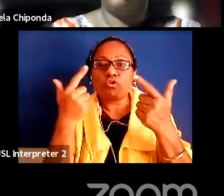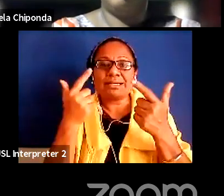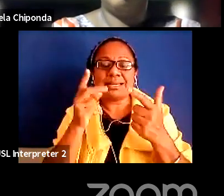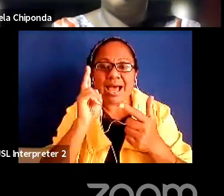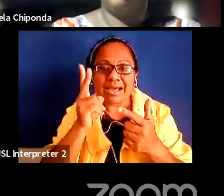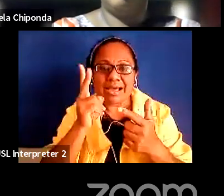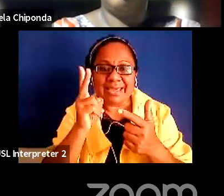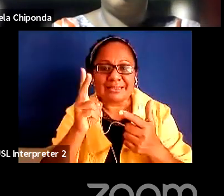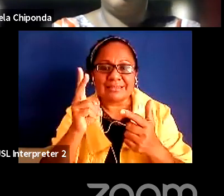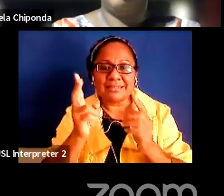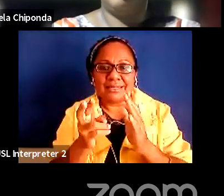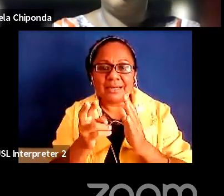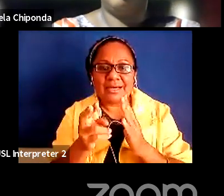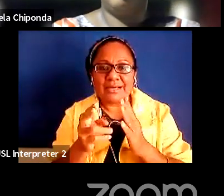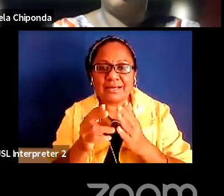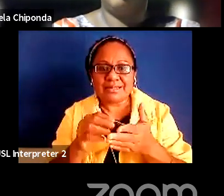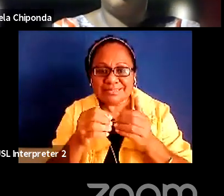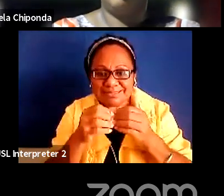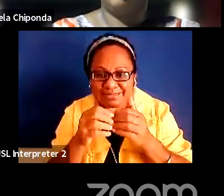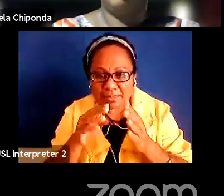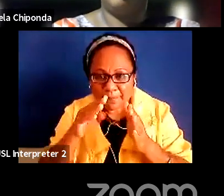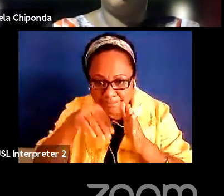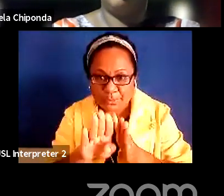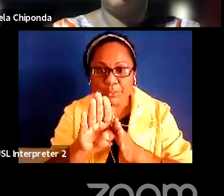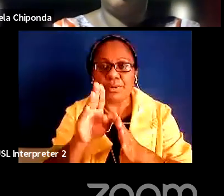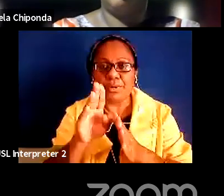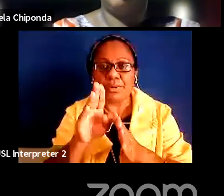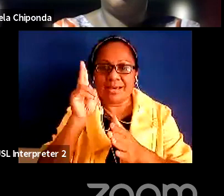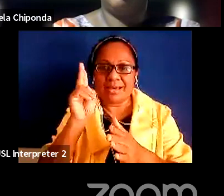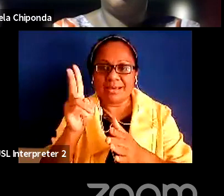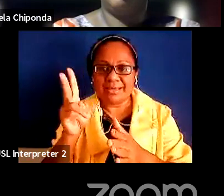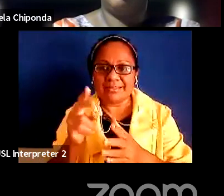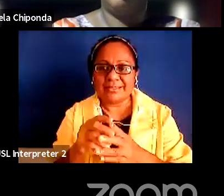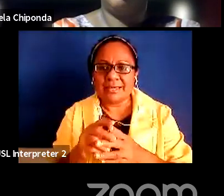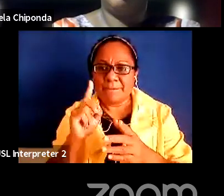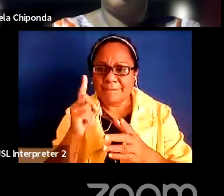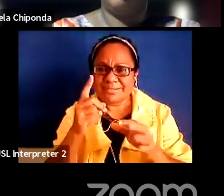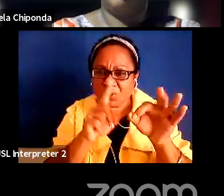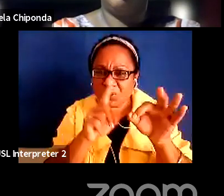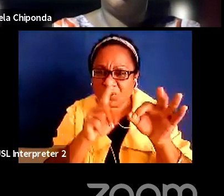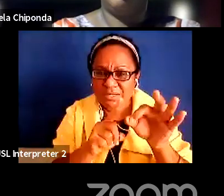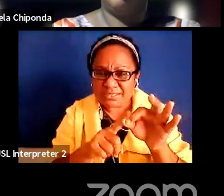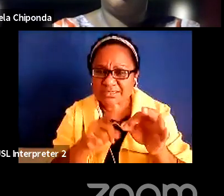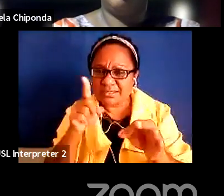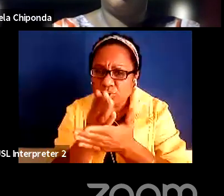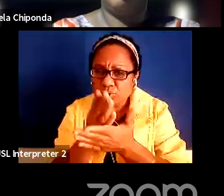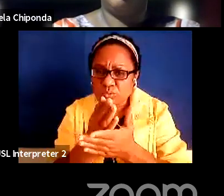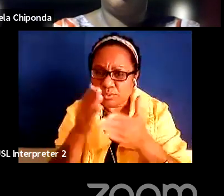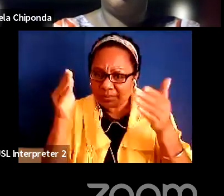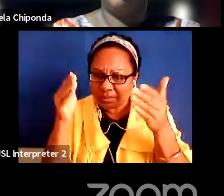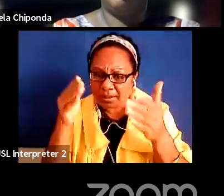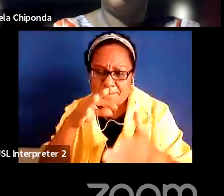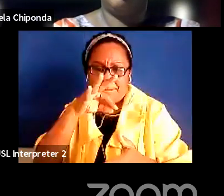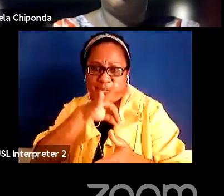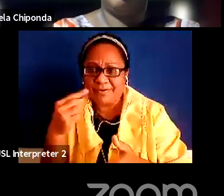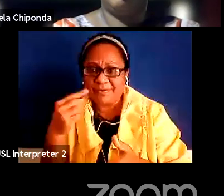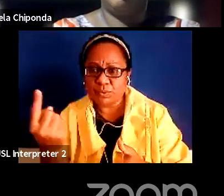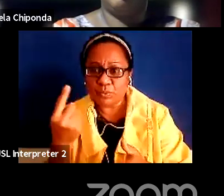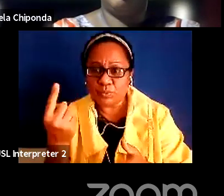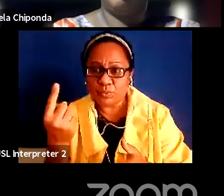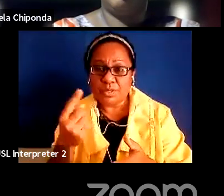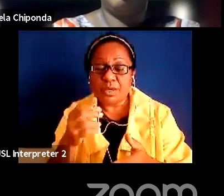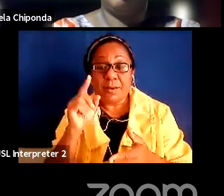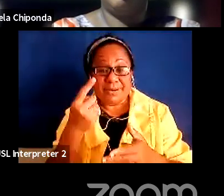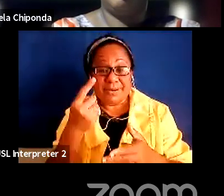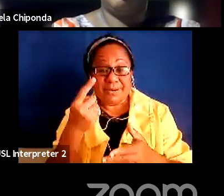So ultimately, what we find, and as I was sharing earlier, is through this entire period,